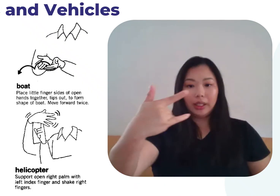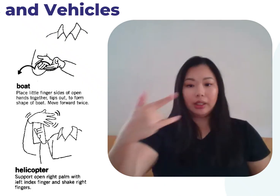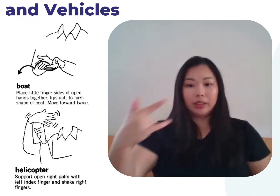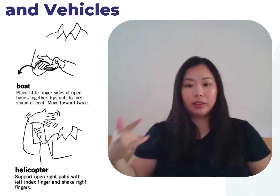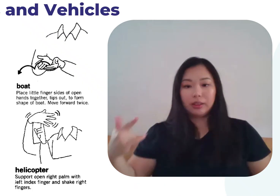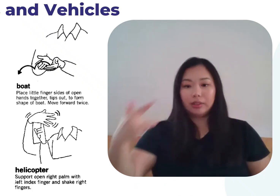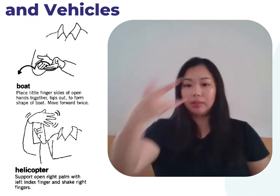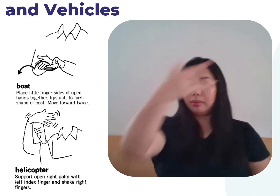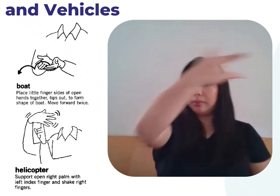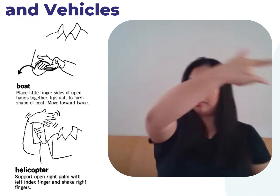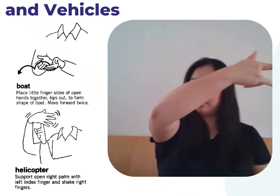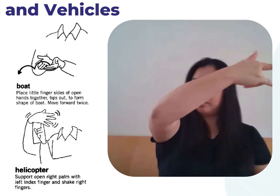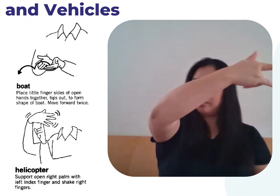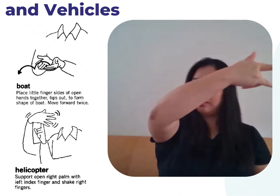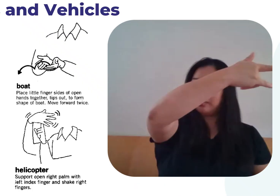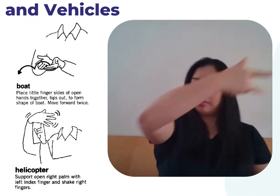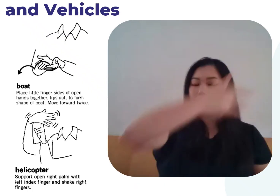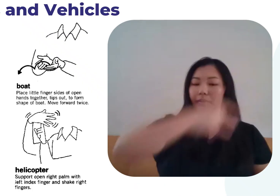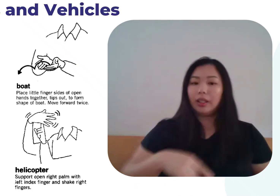Airplane.